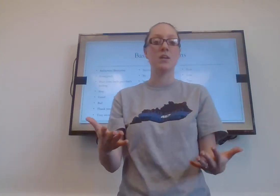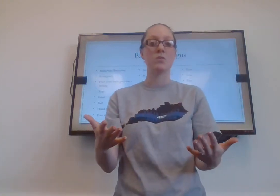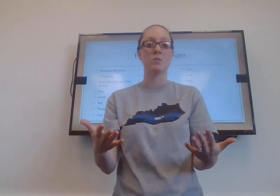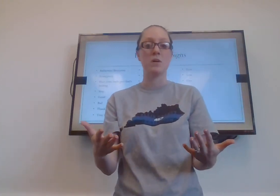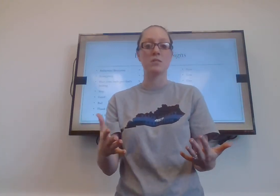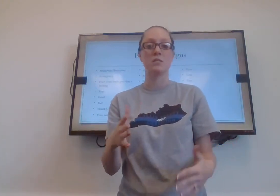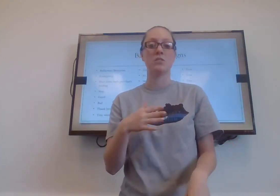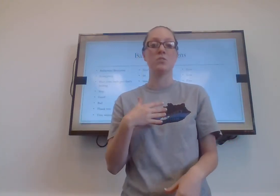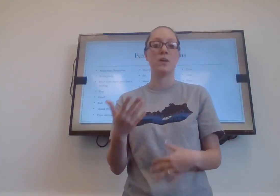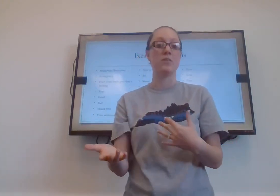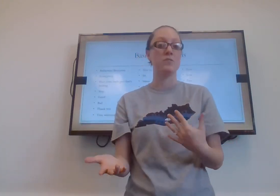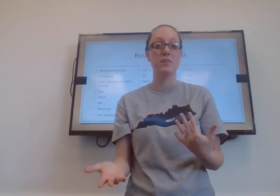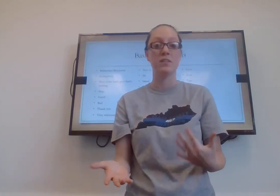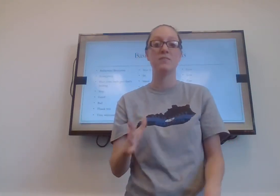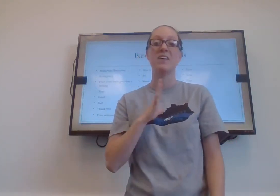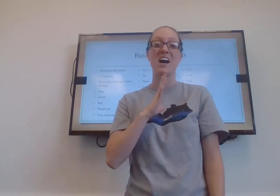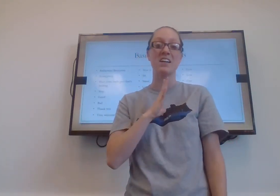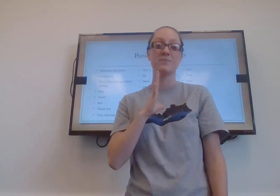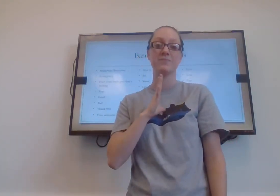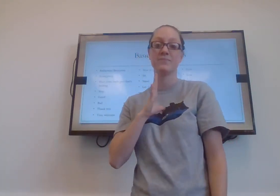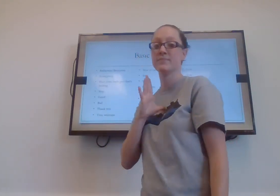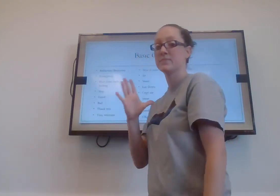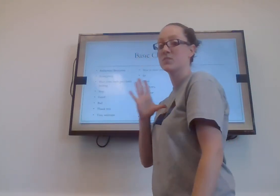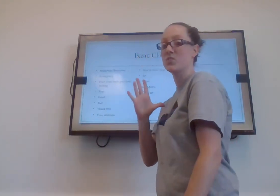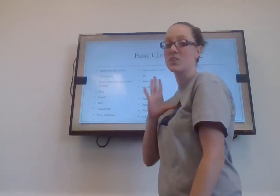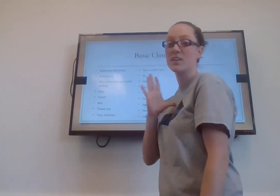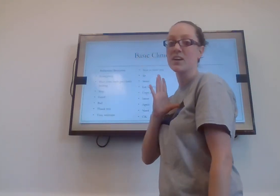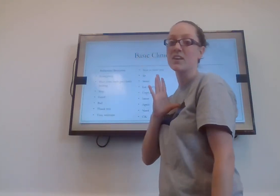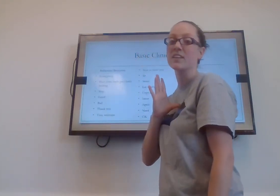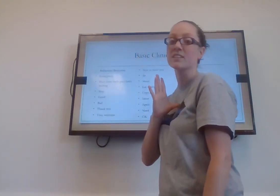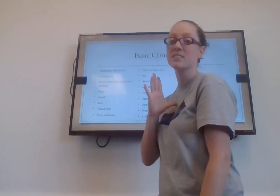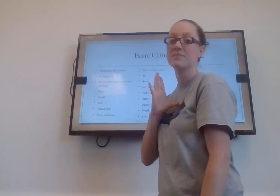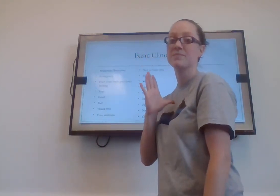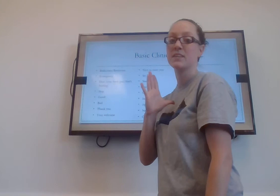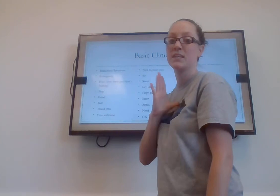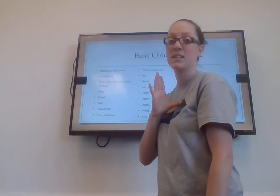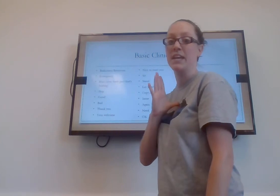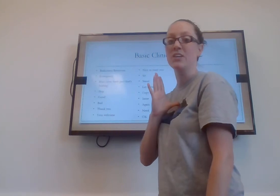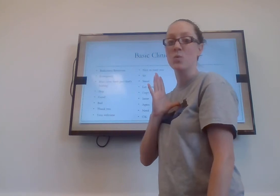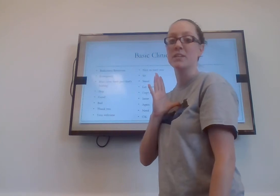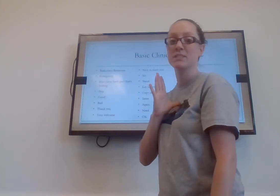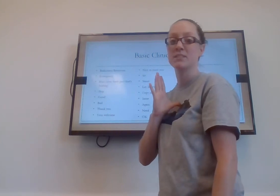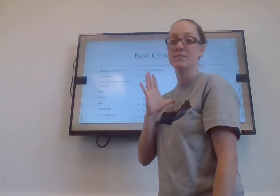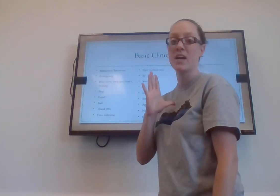Another response to how you're feeling, fine. So they're going to go like this and hit twice,